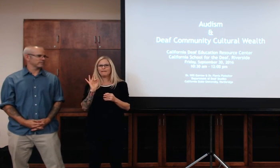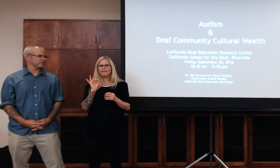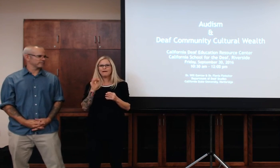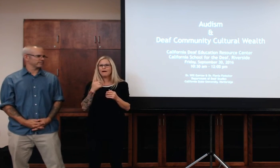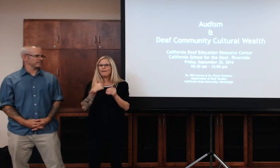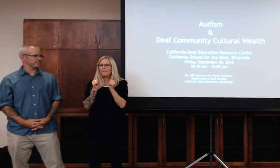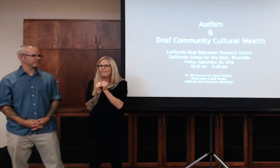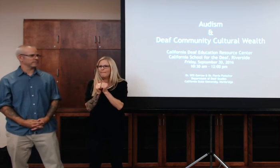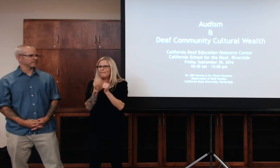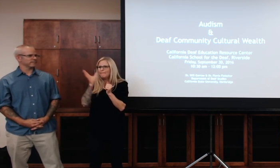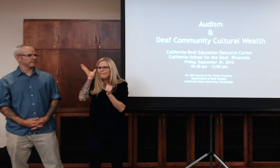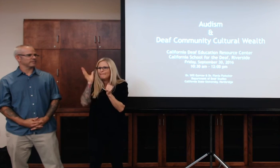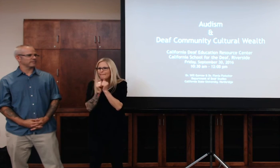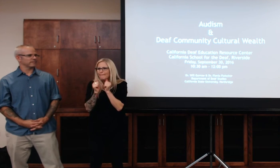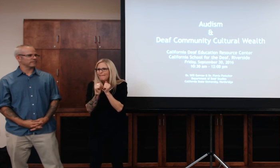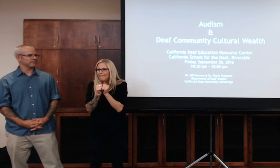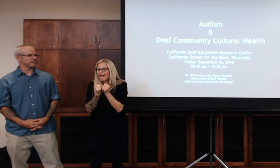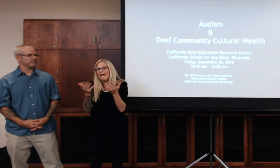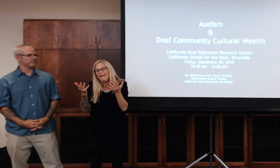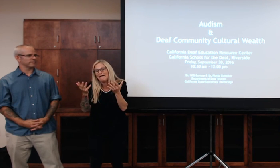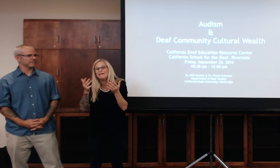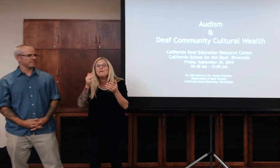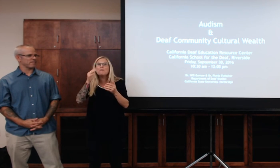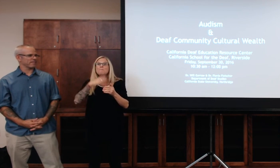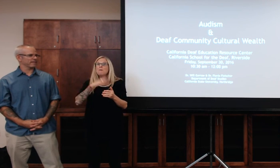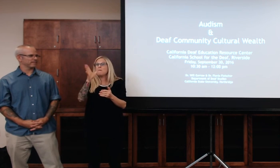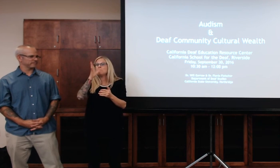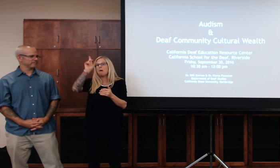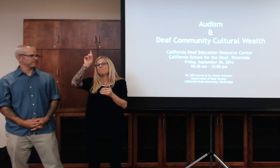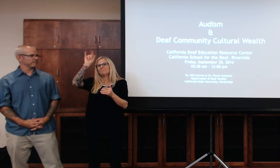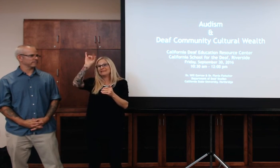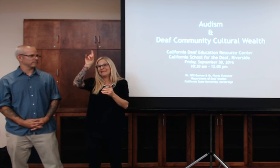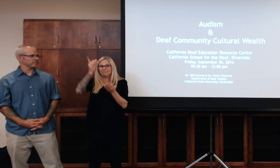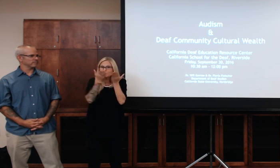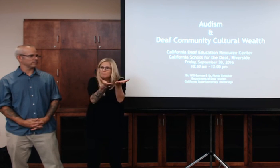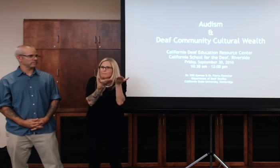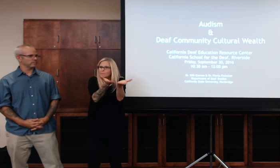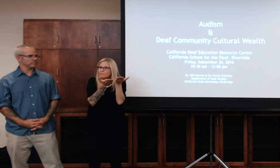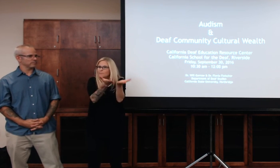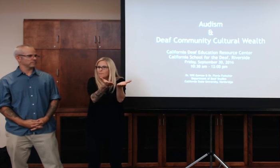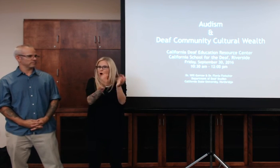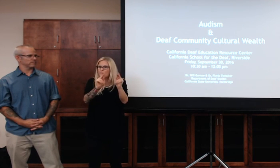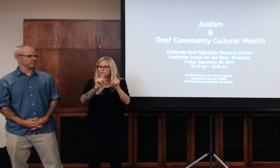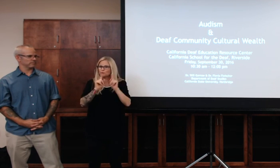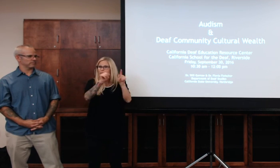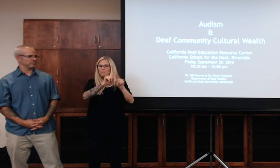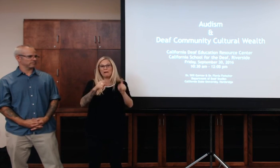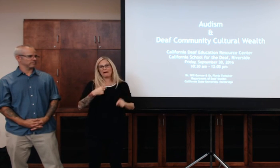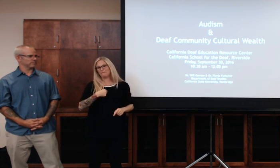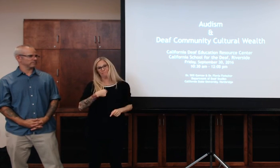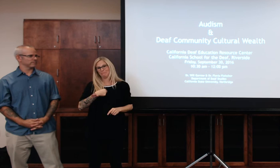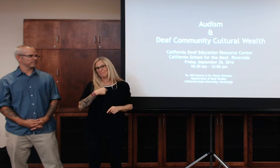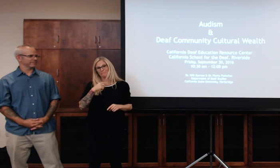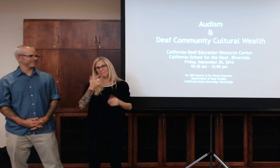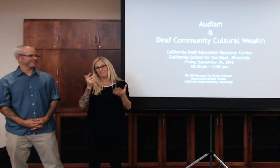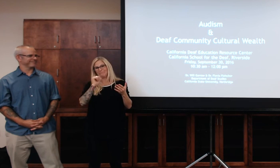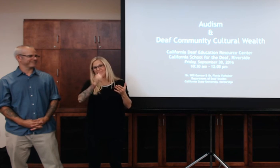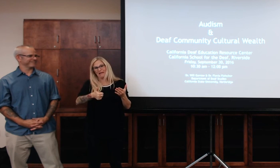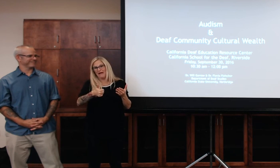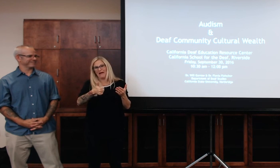so much either. I'd rather be with my parents. My mom has offered the opportunity to come to Riverside or Fremont,